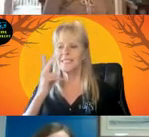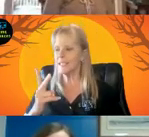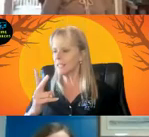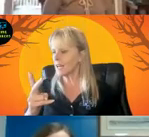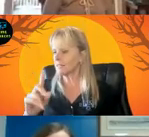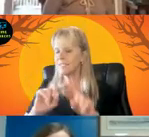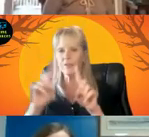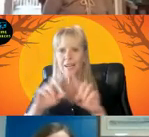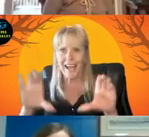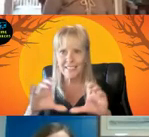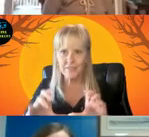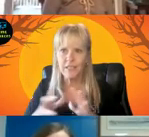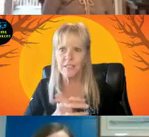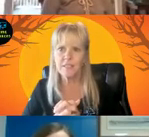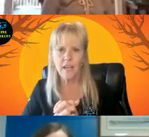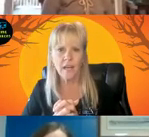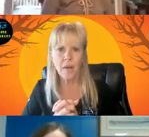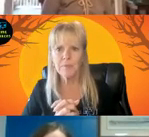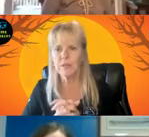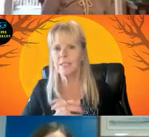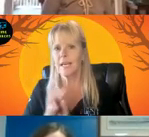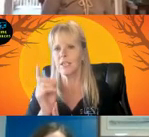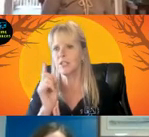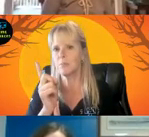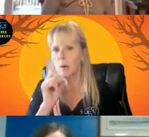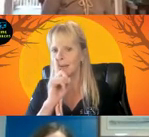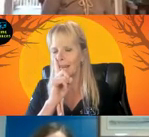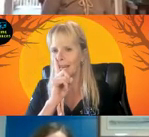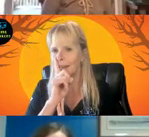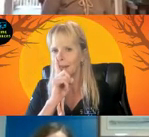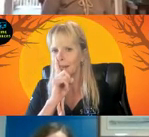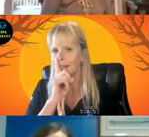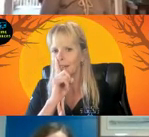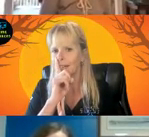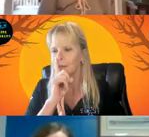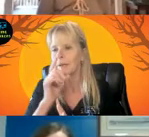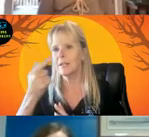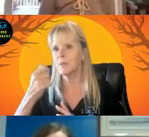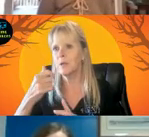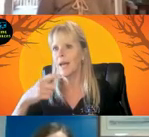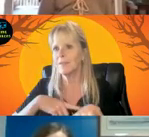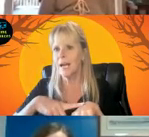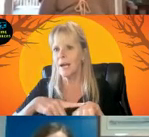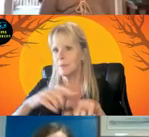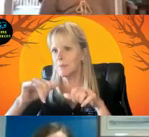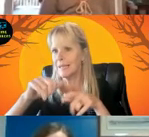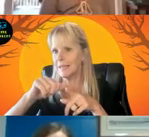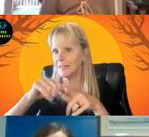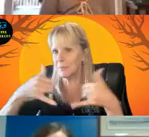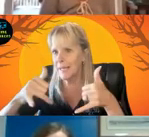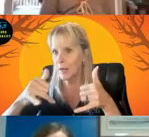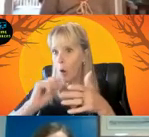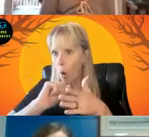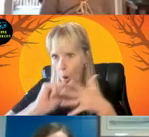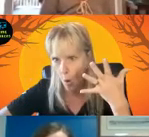So you're seeing a lot of different activities, and I'm going to take just a moment, and because we don't have time